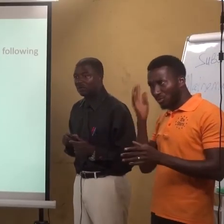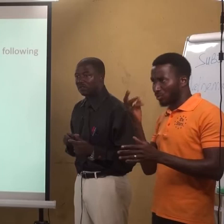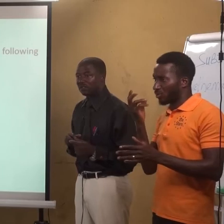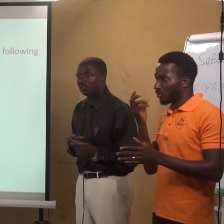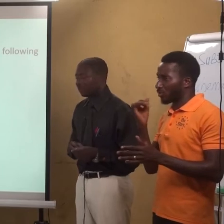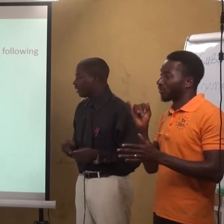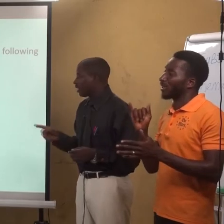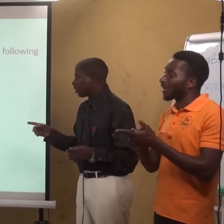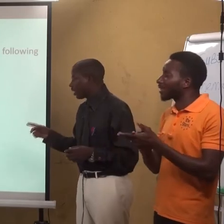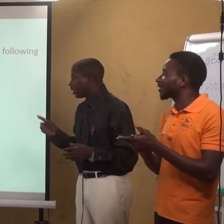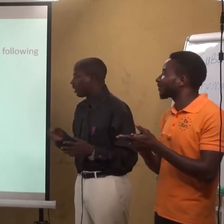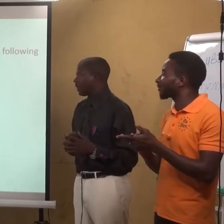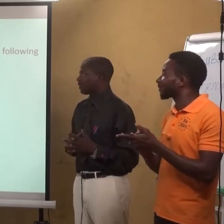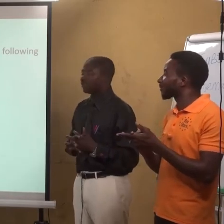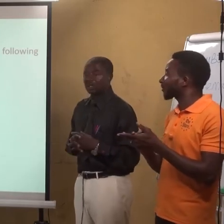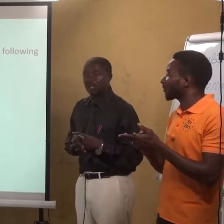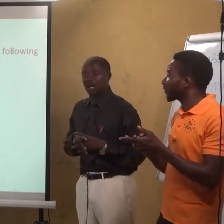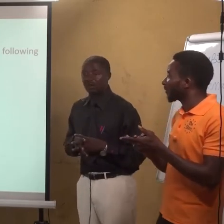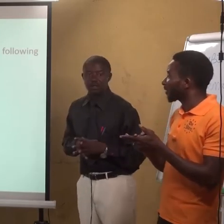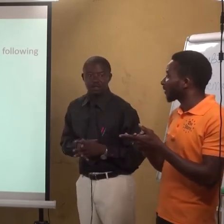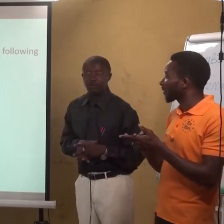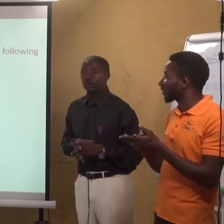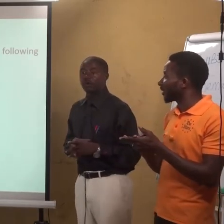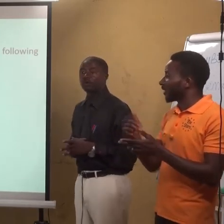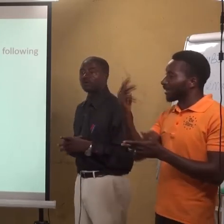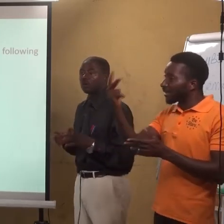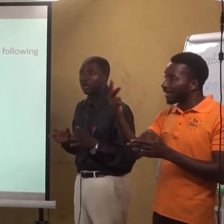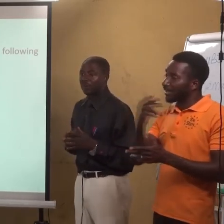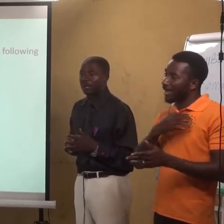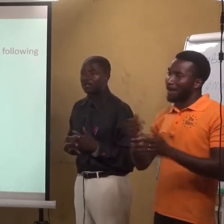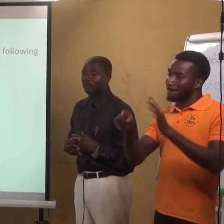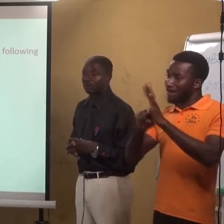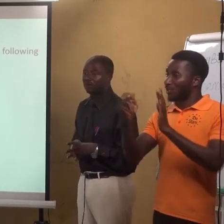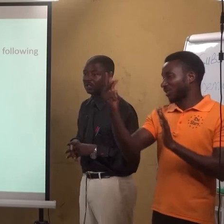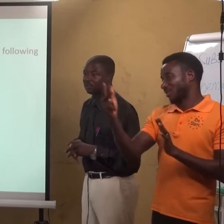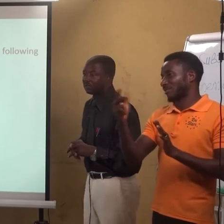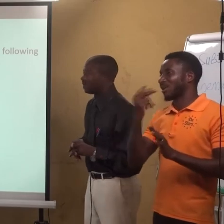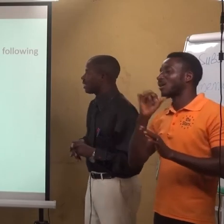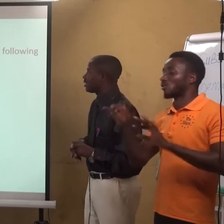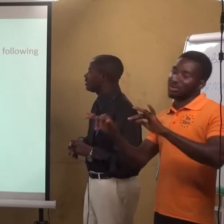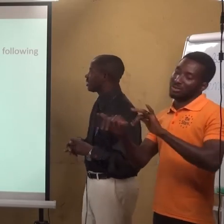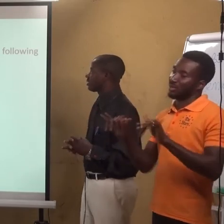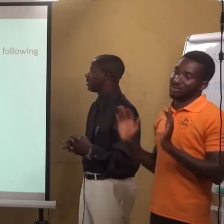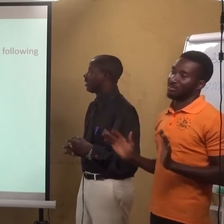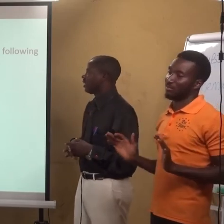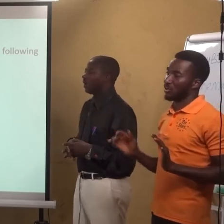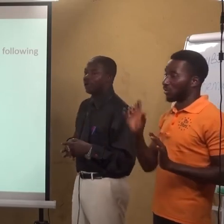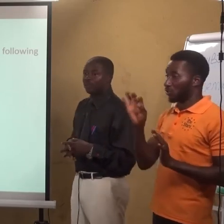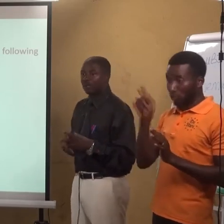the laws of indices. 3 and minus 3 are not the same, so you should not apply the laws of indices in that